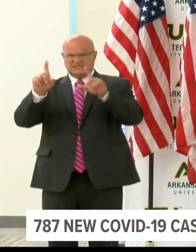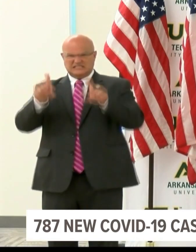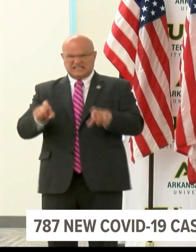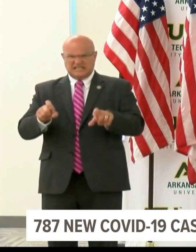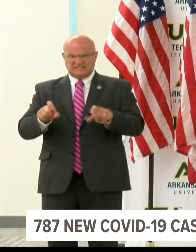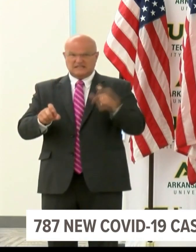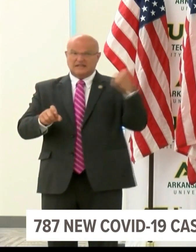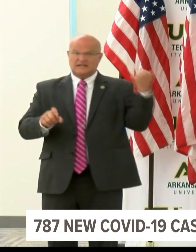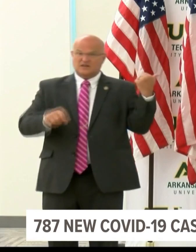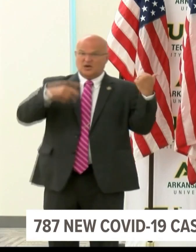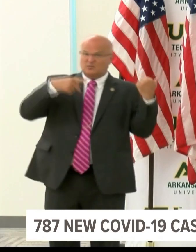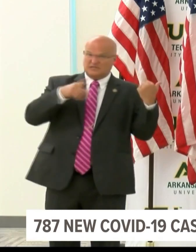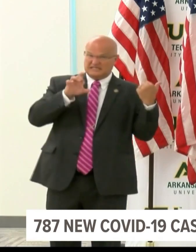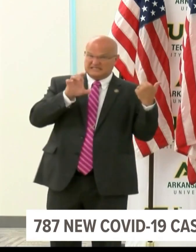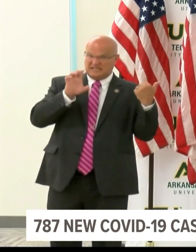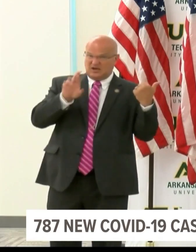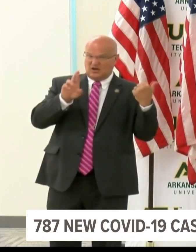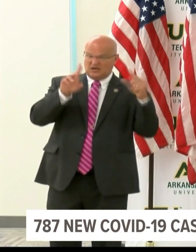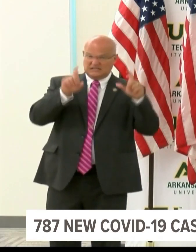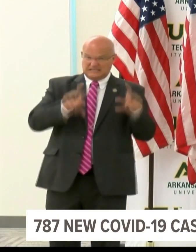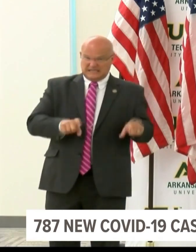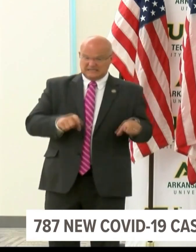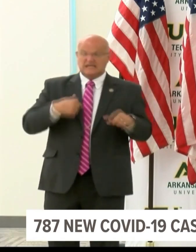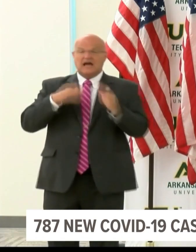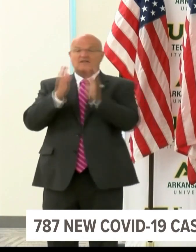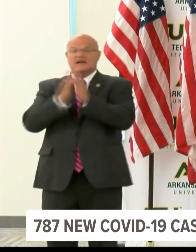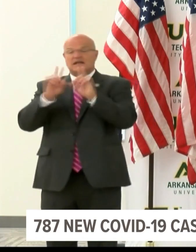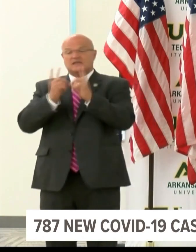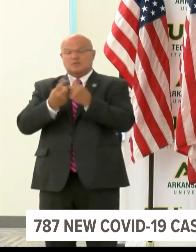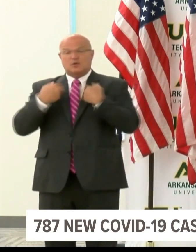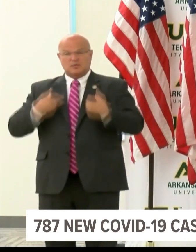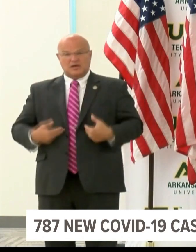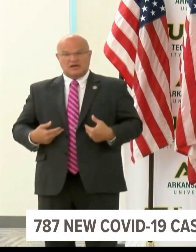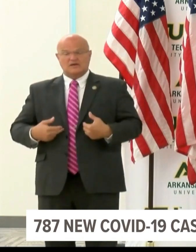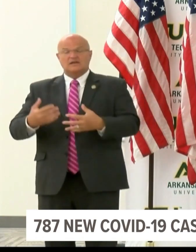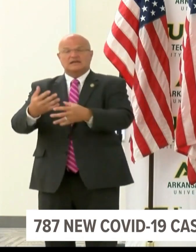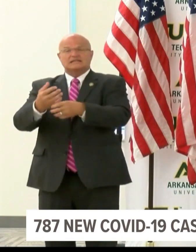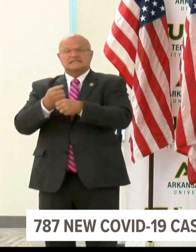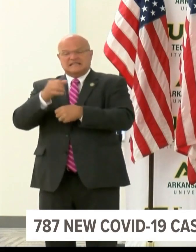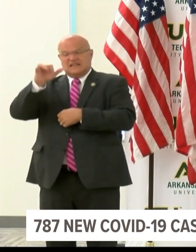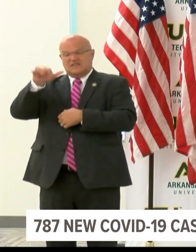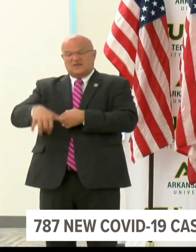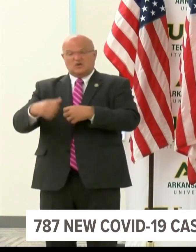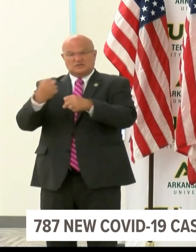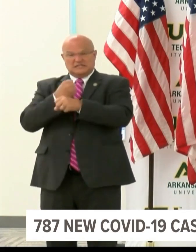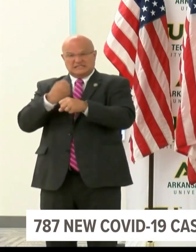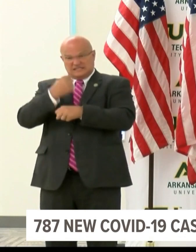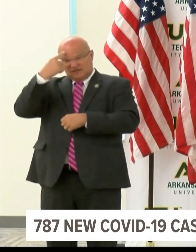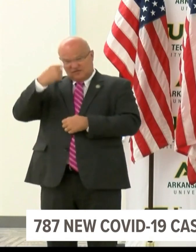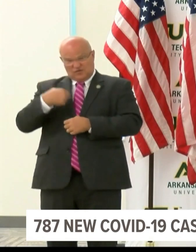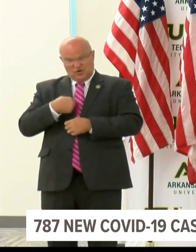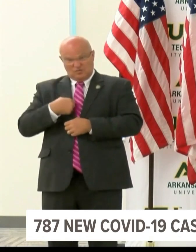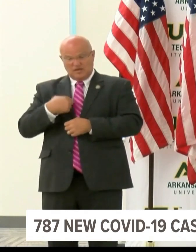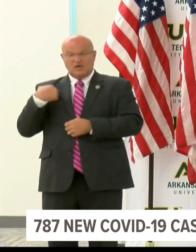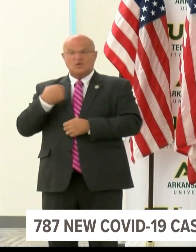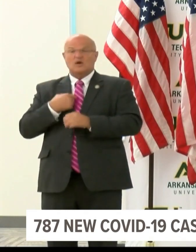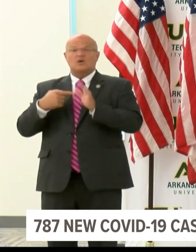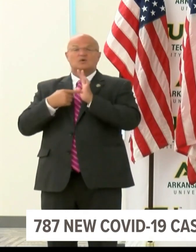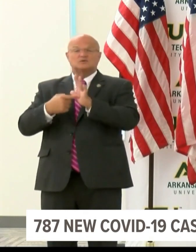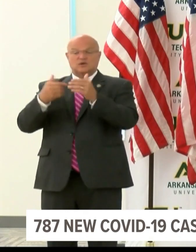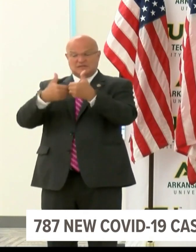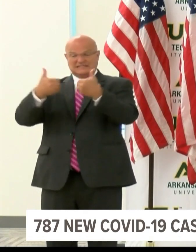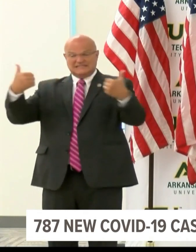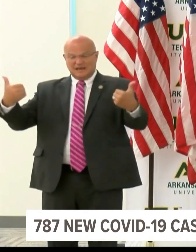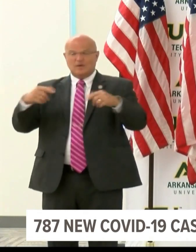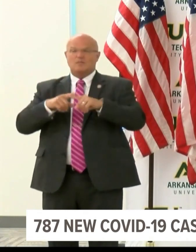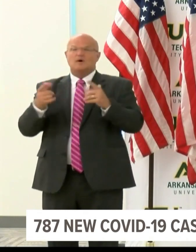are all PCR tests. And so I've asked the Department of Health to get those statistics for me. We will show those separately, but